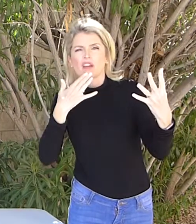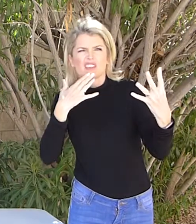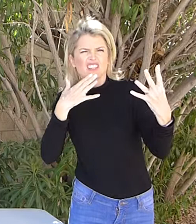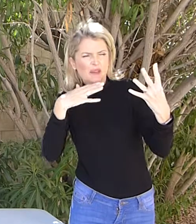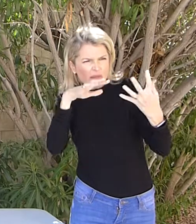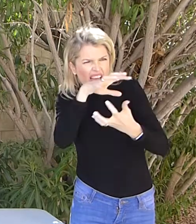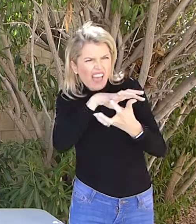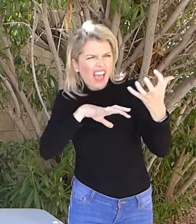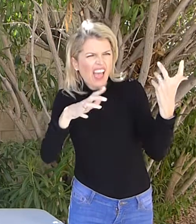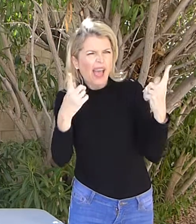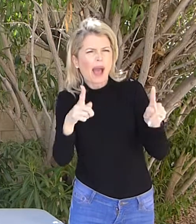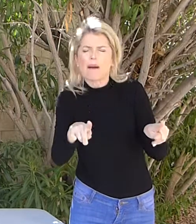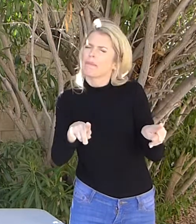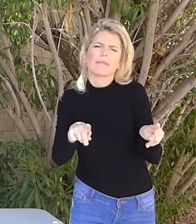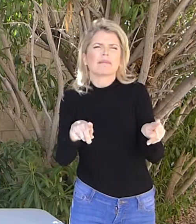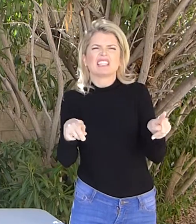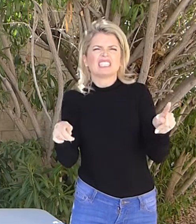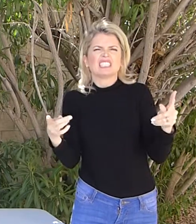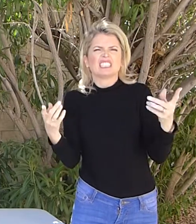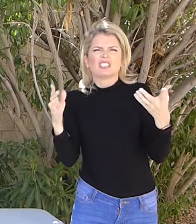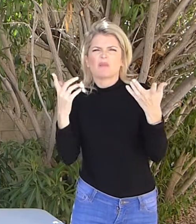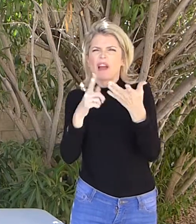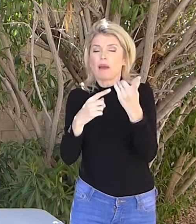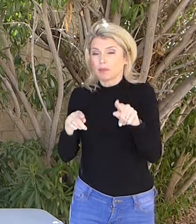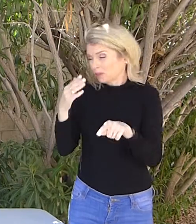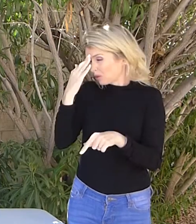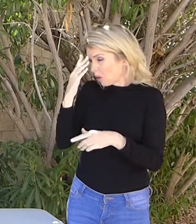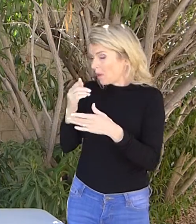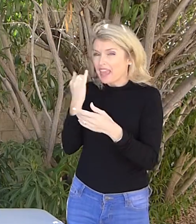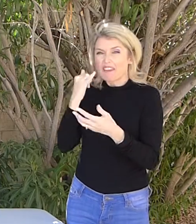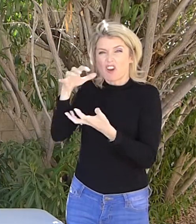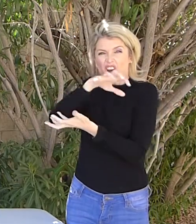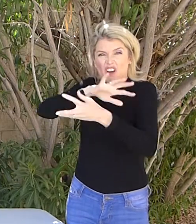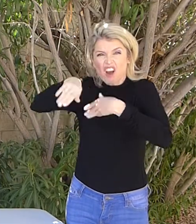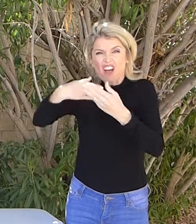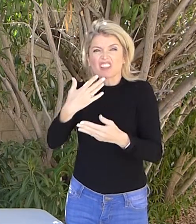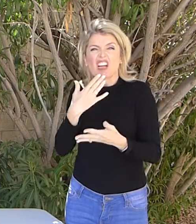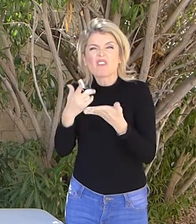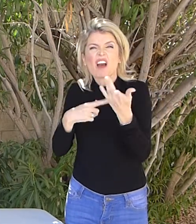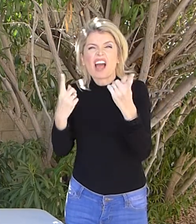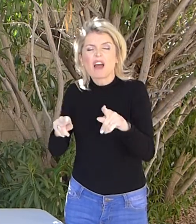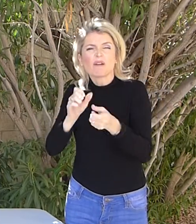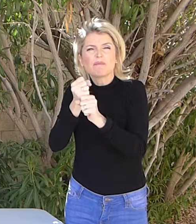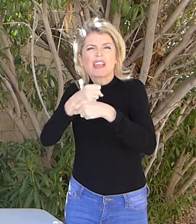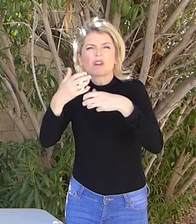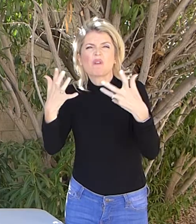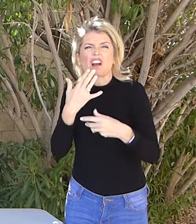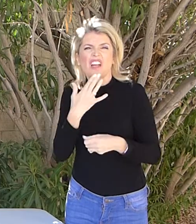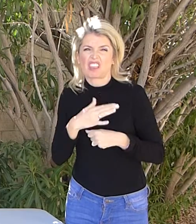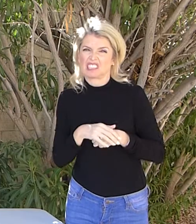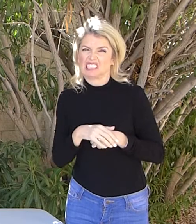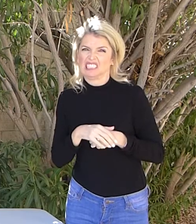them, what happens when we put all the colors together? Do you know, Evan? When we blend all the colors together, what color will it make? Do you know?